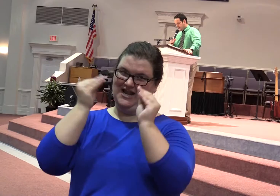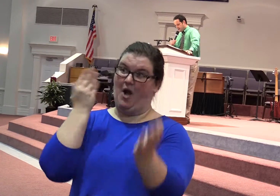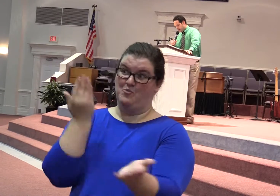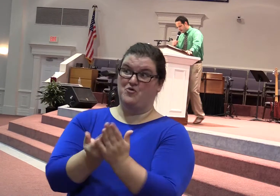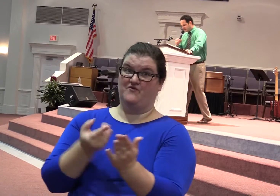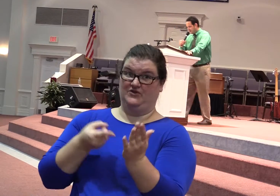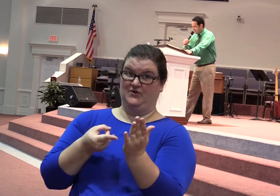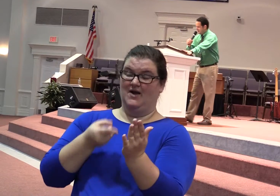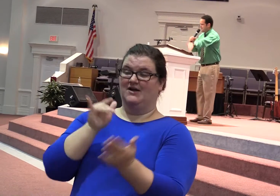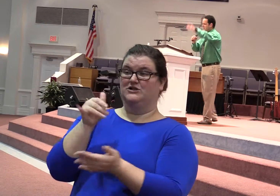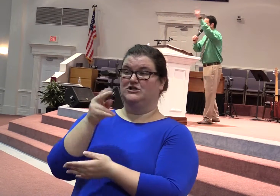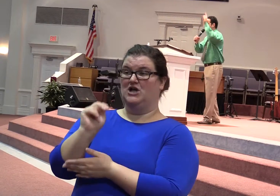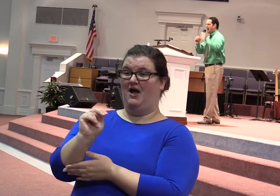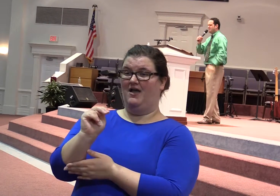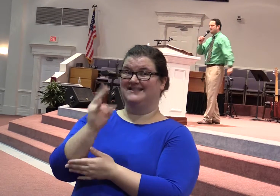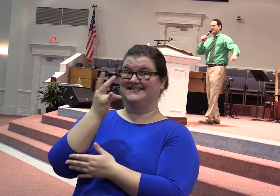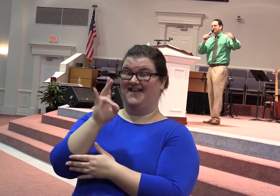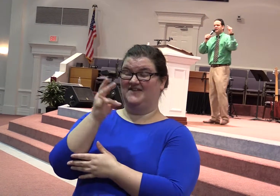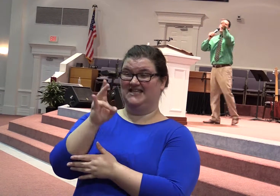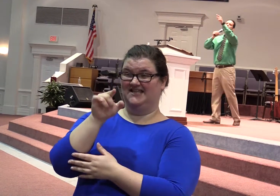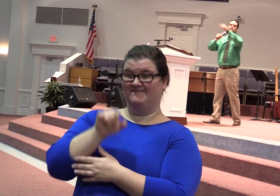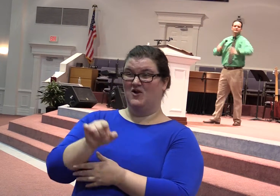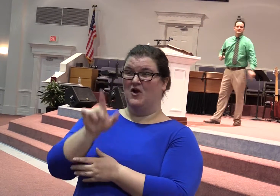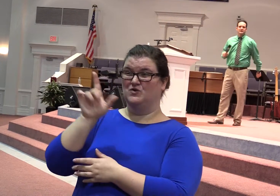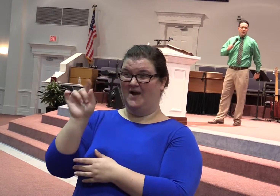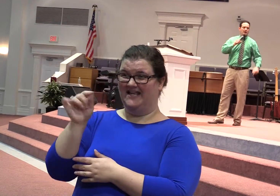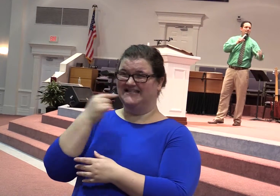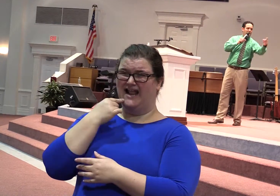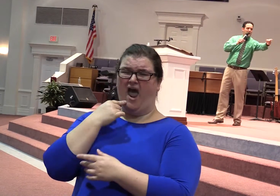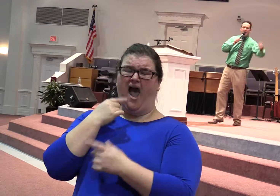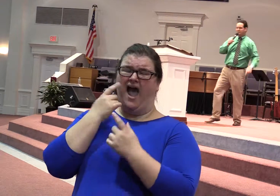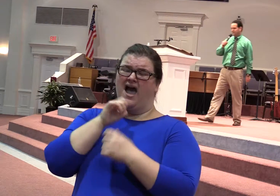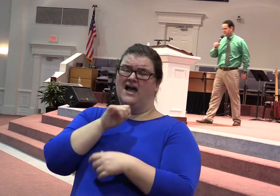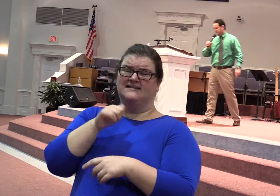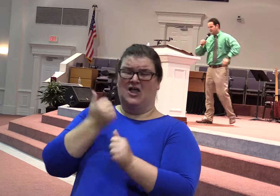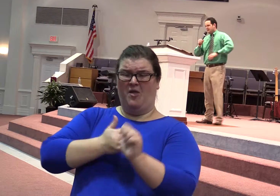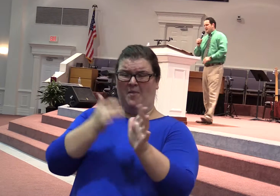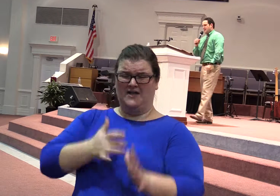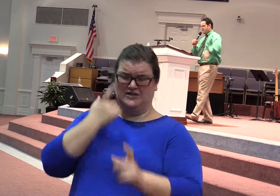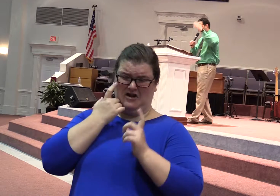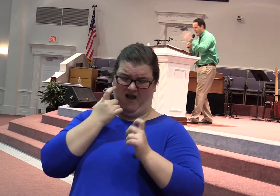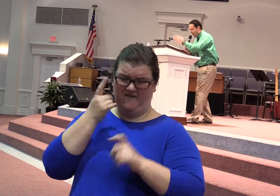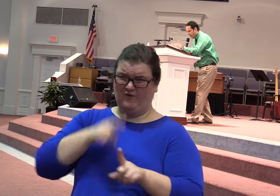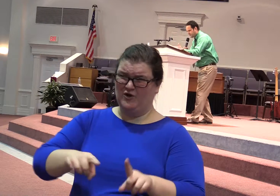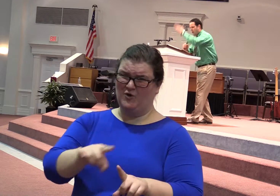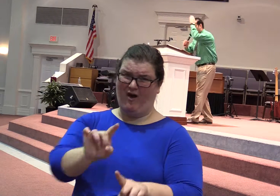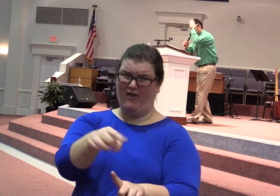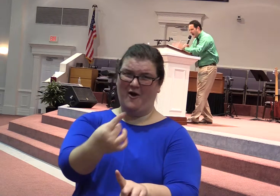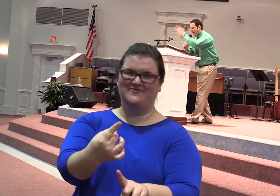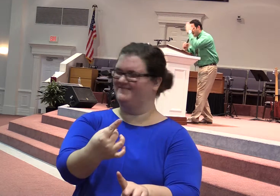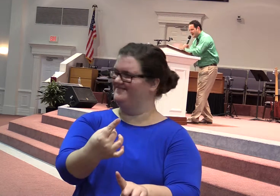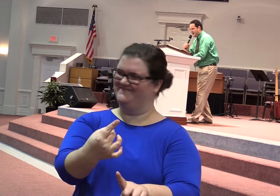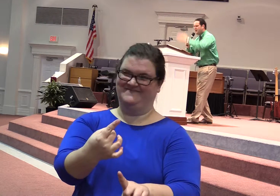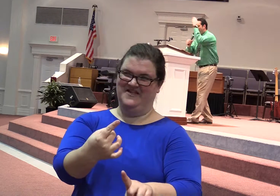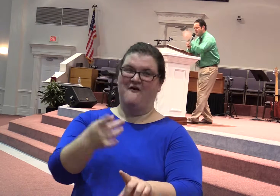John 17:20. Neither pray I for these alone, talking about the apostles, but for them also which